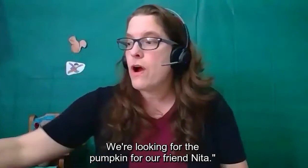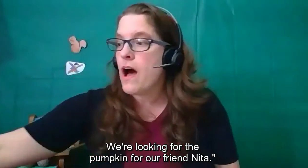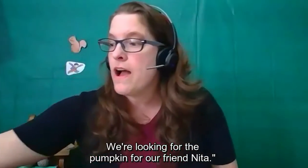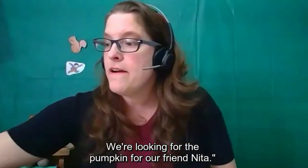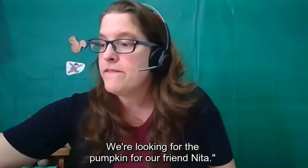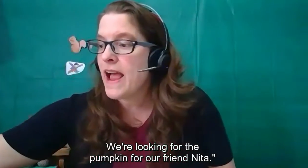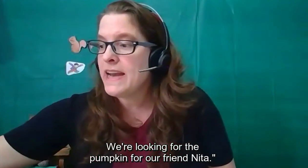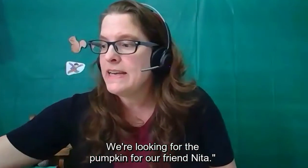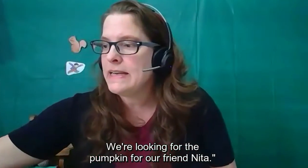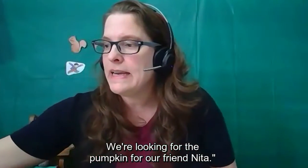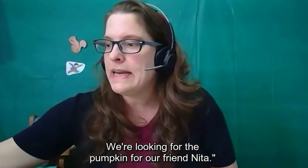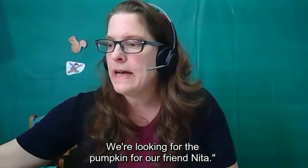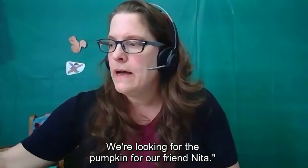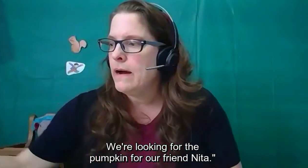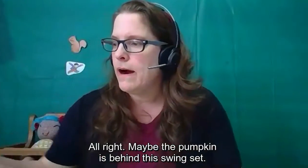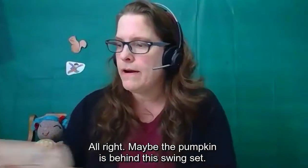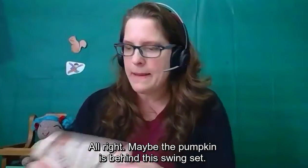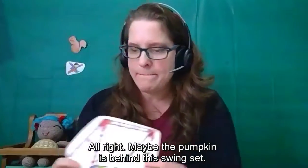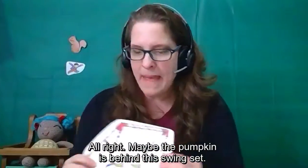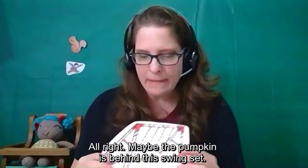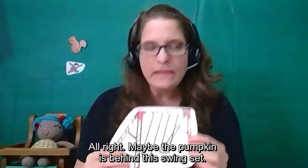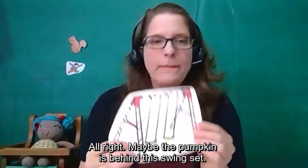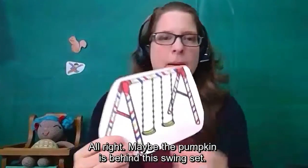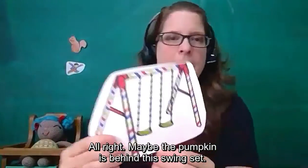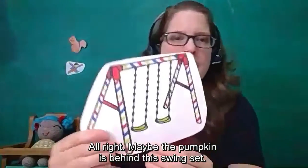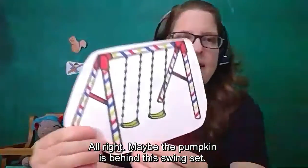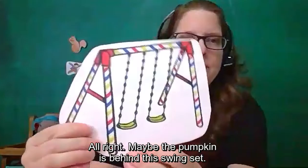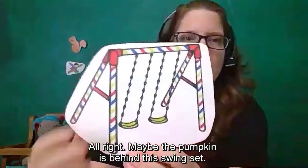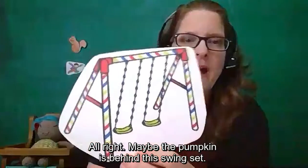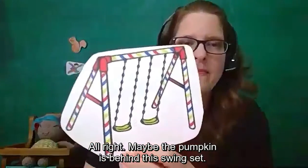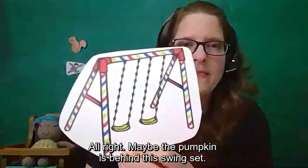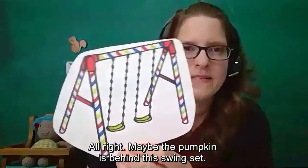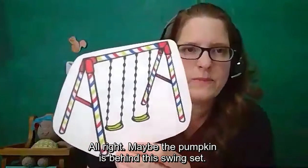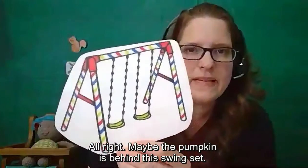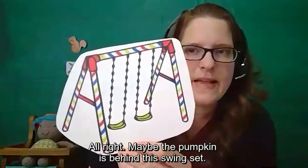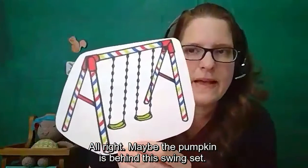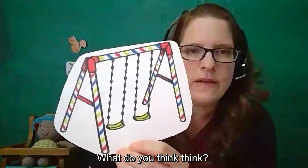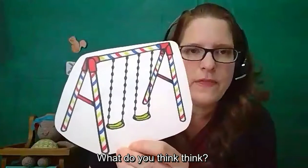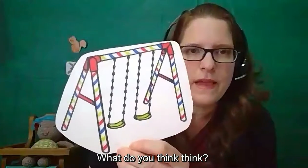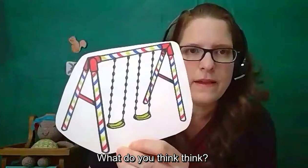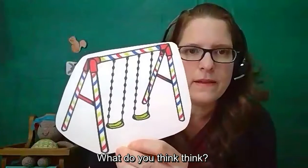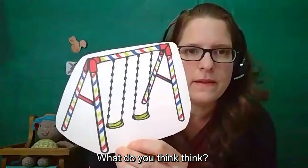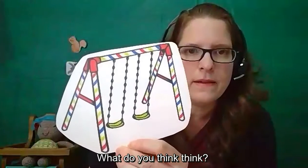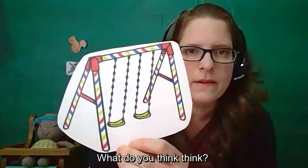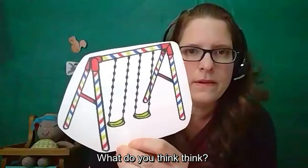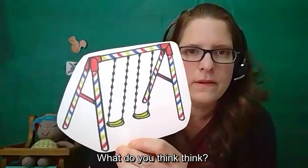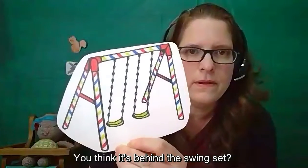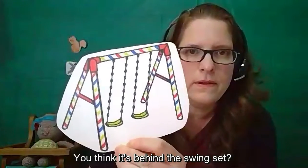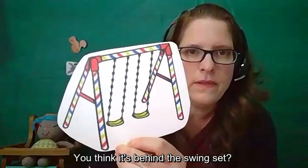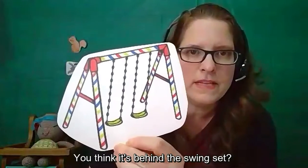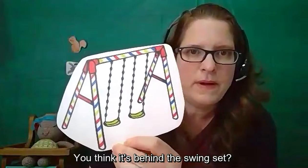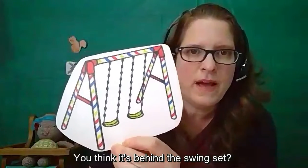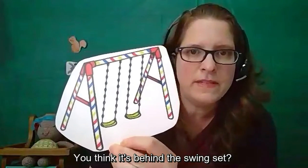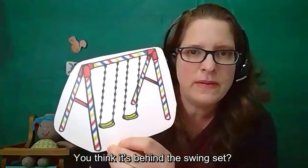our friend Nita. All right, maybe the pumpkin is behind this swing set. What do you think? You think it's behind the swing